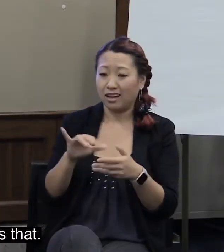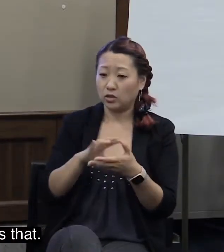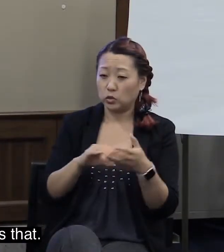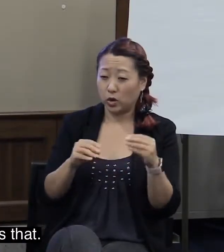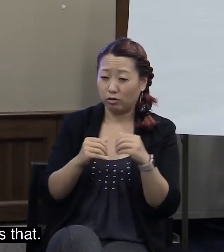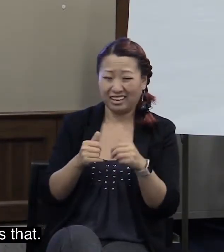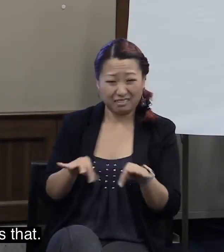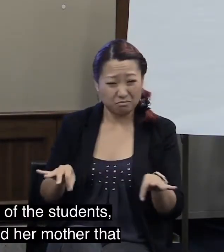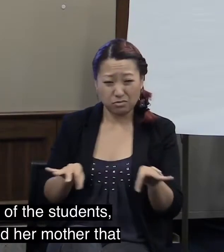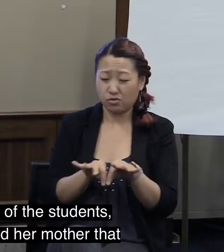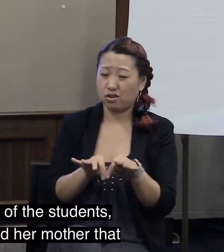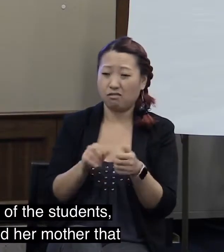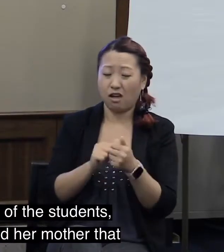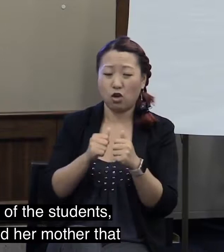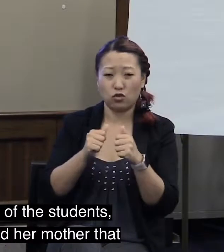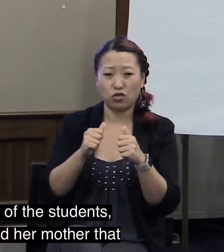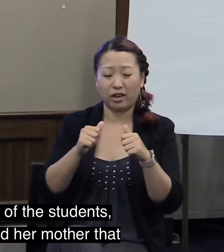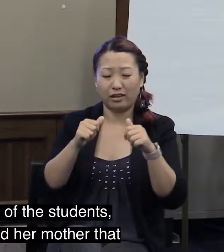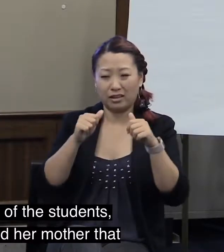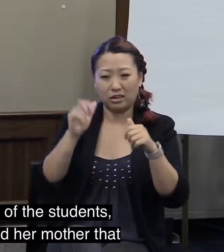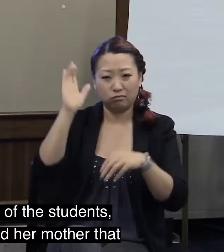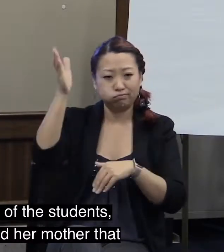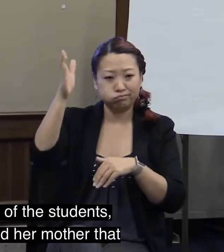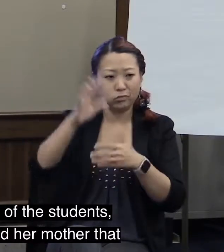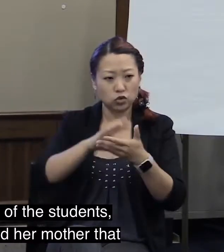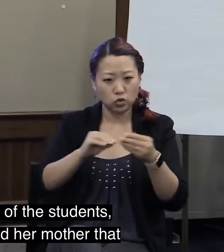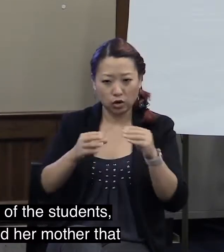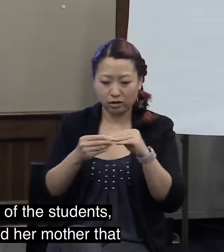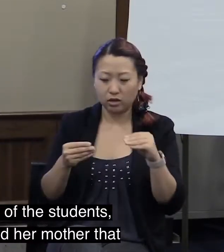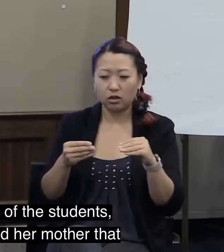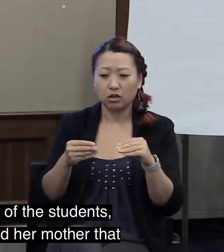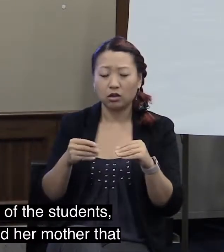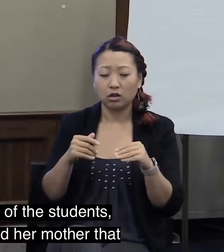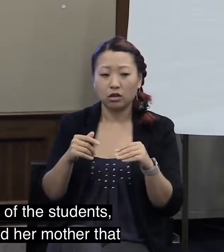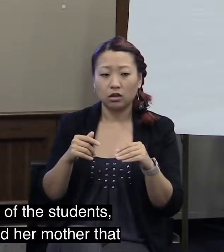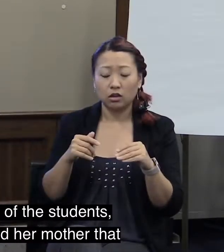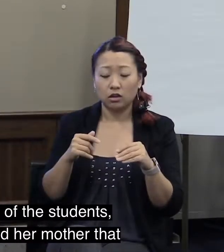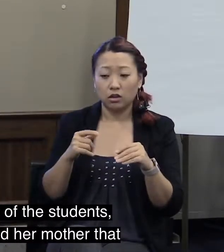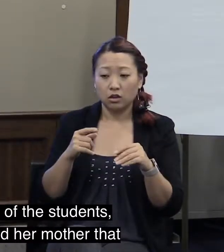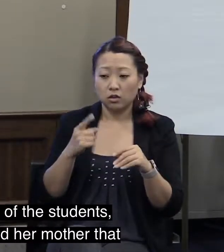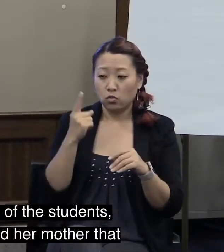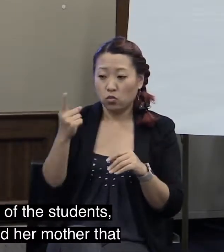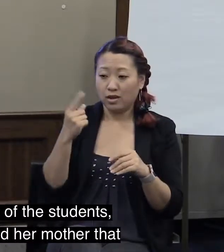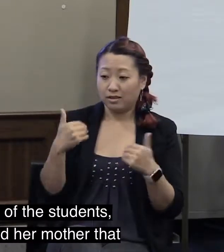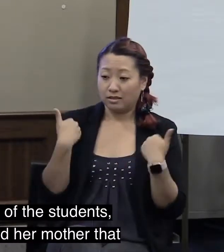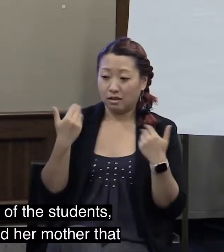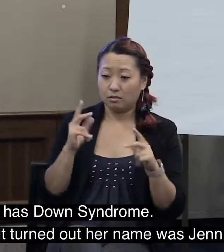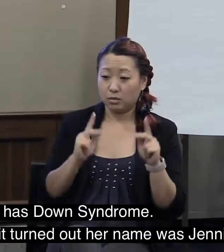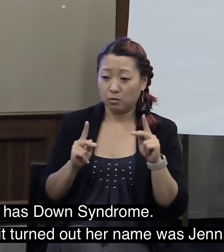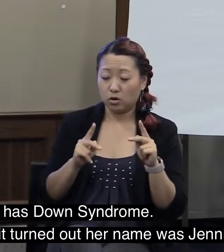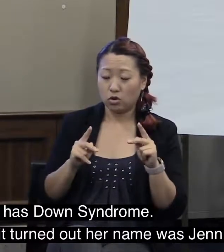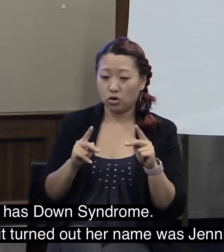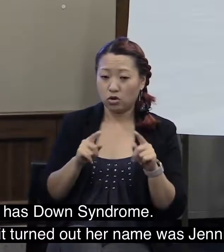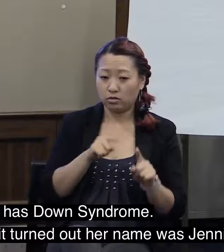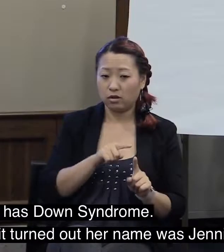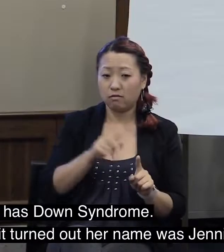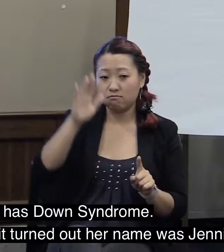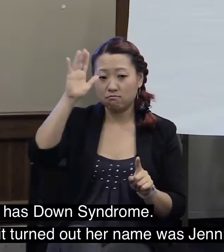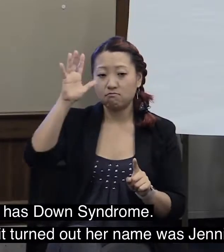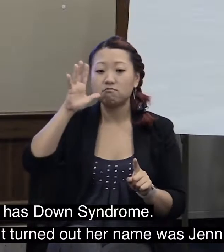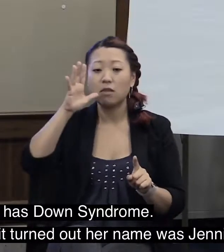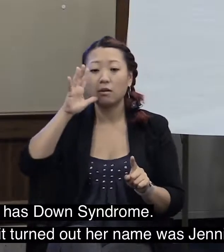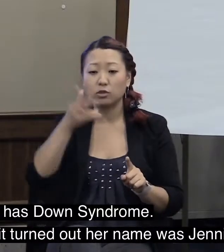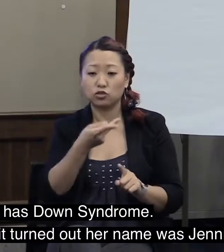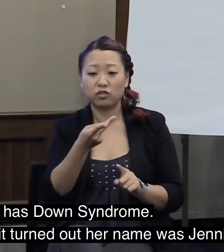this was and such as that. And I got a little letter from one of the students one of the young people and her mother that helped me in my campaign. She has